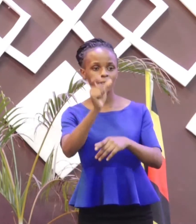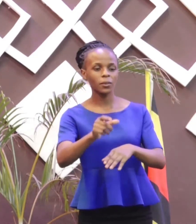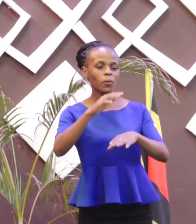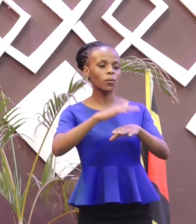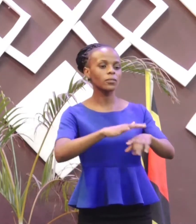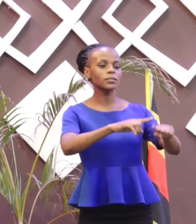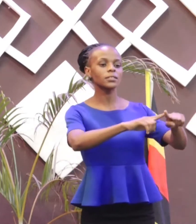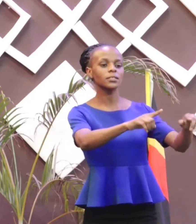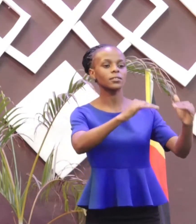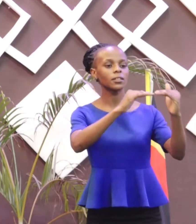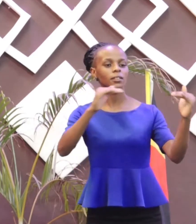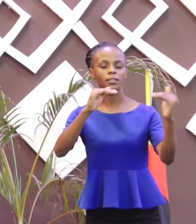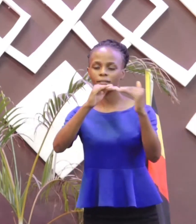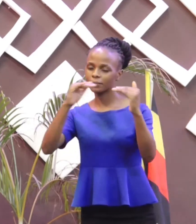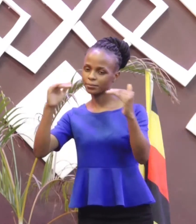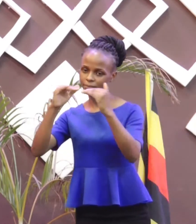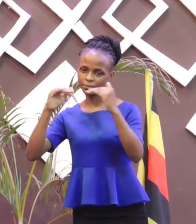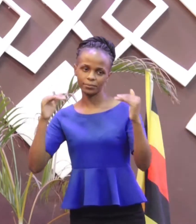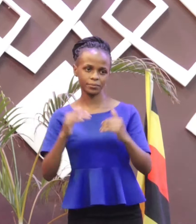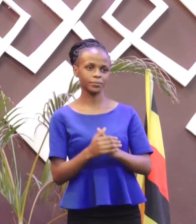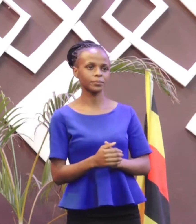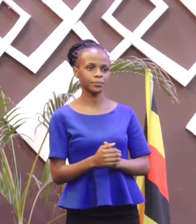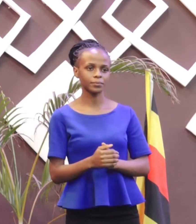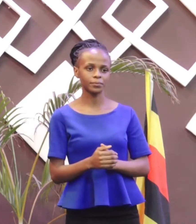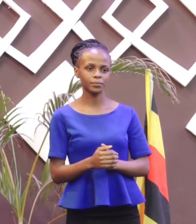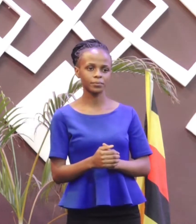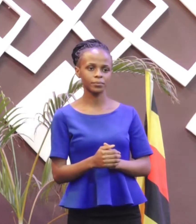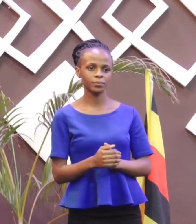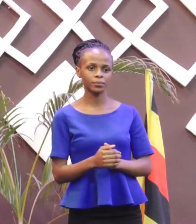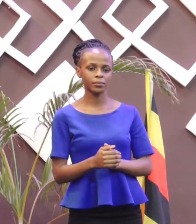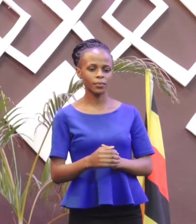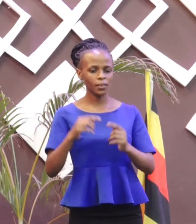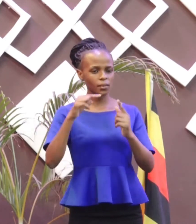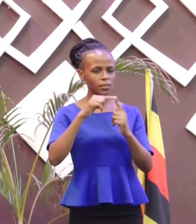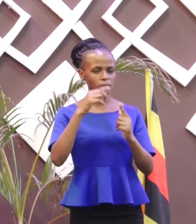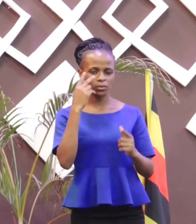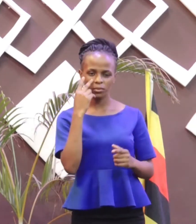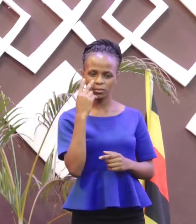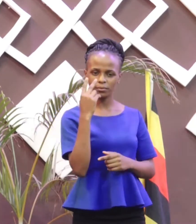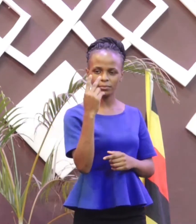sekinomu. As individuals at whatever level that we are. Okulaba nga